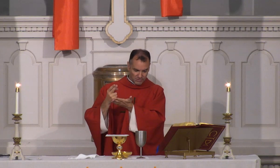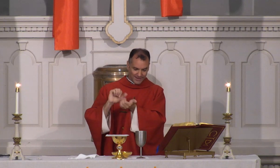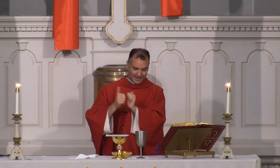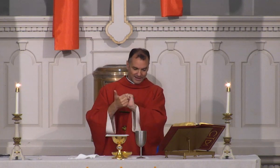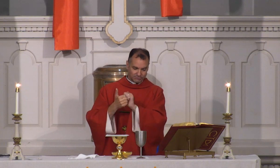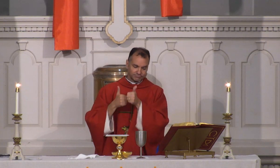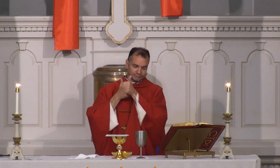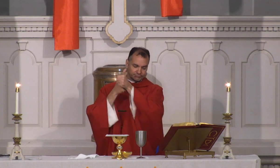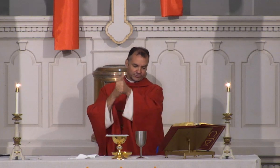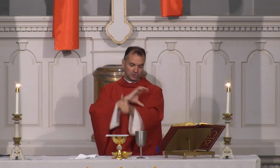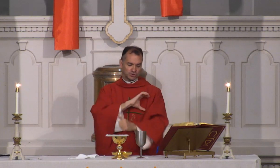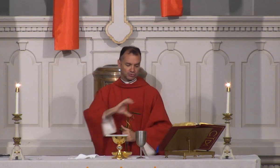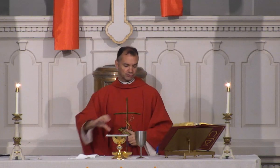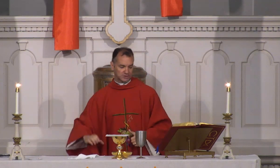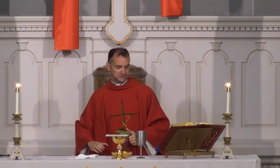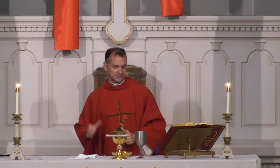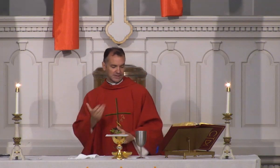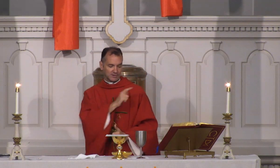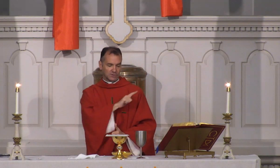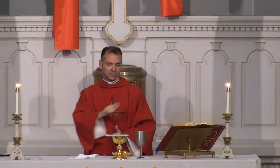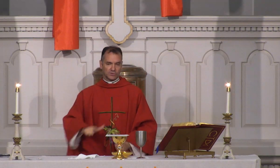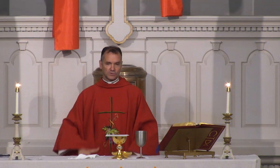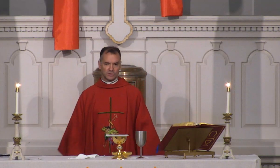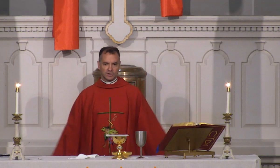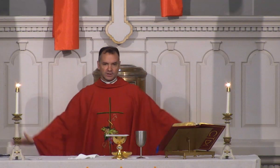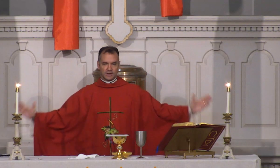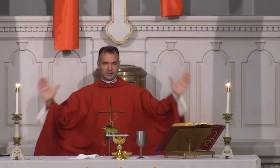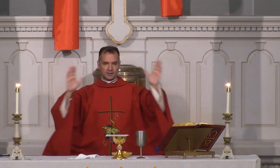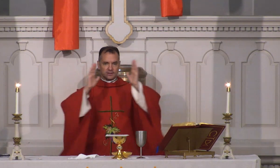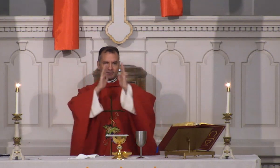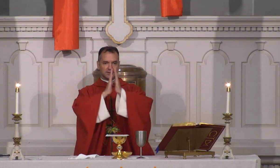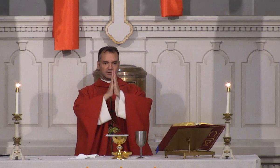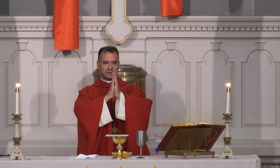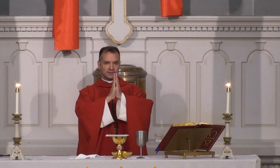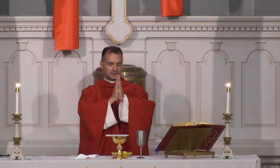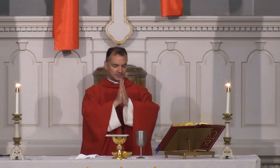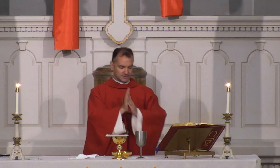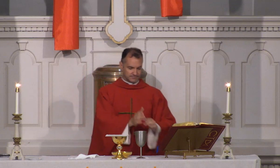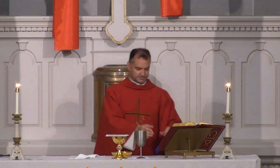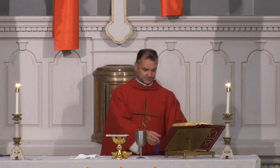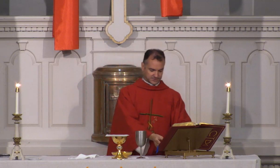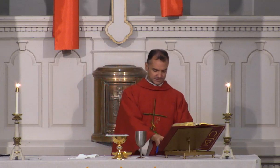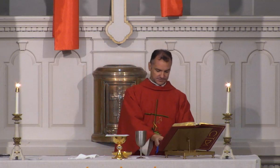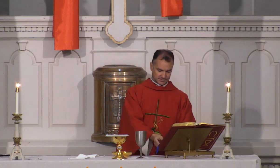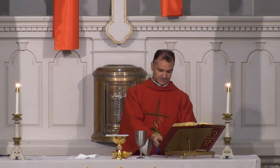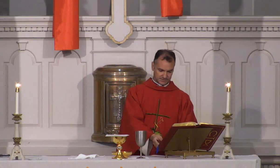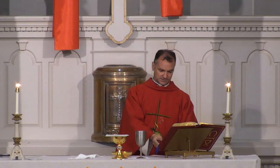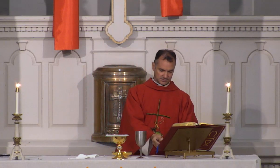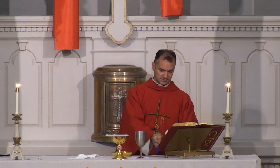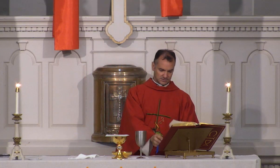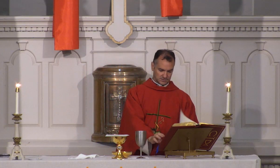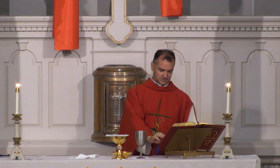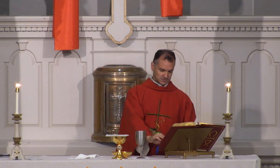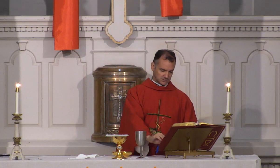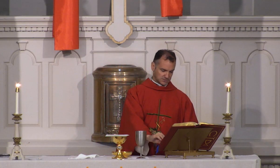lead us into all truth. Through Christ our Lord. Amen.